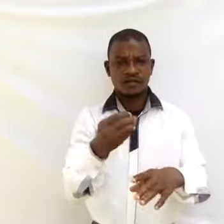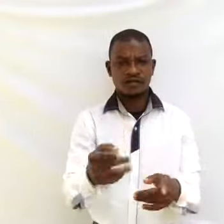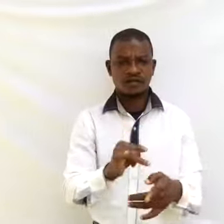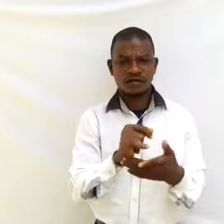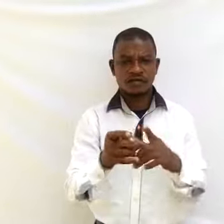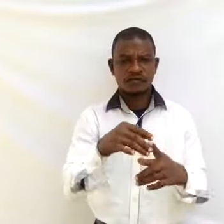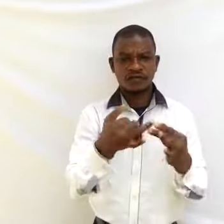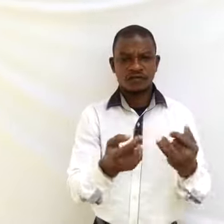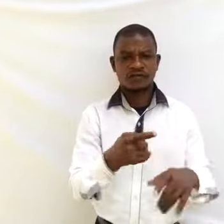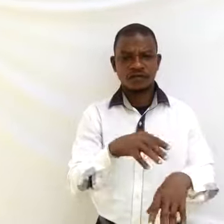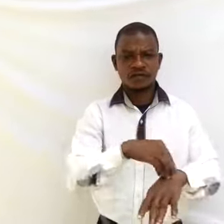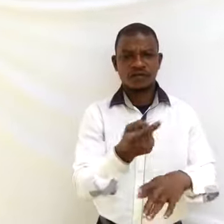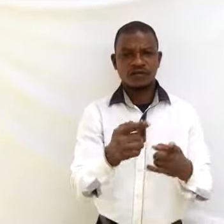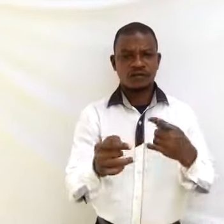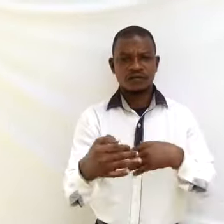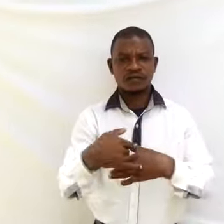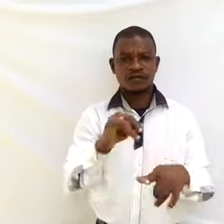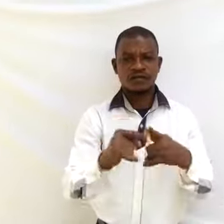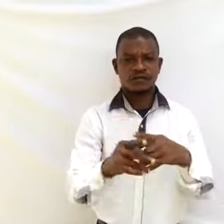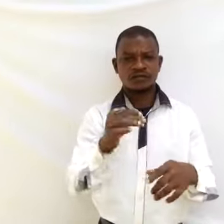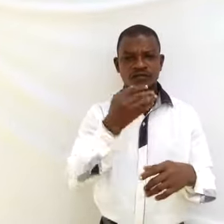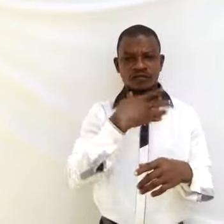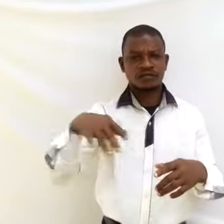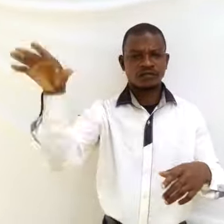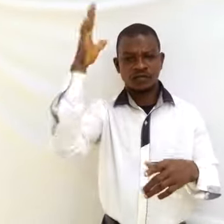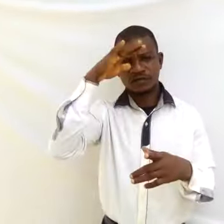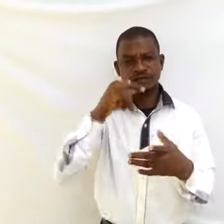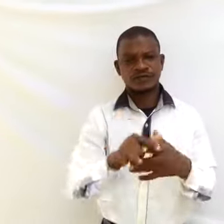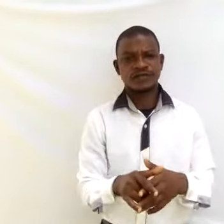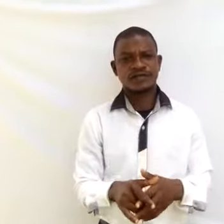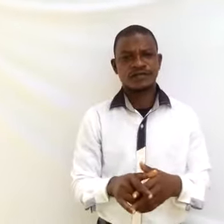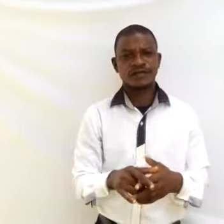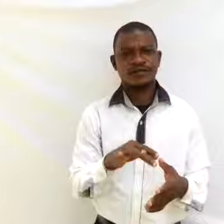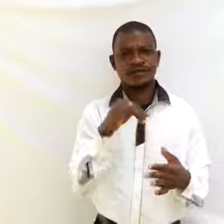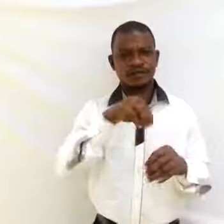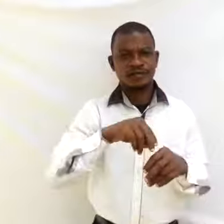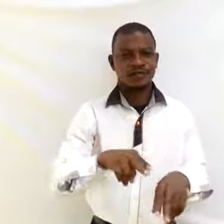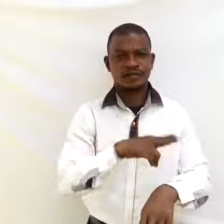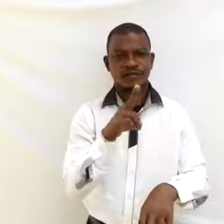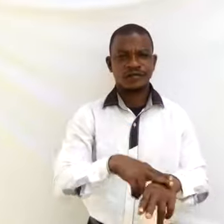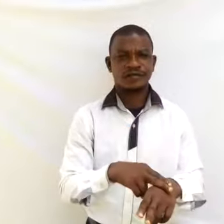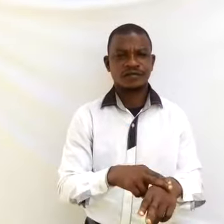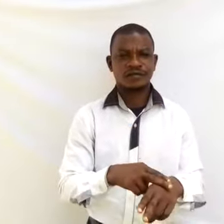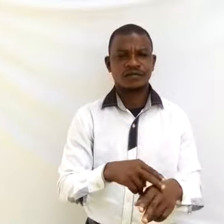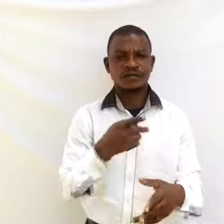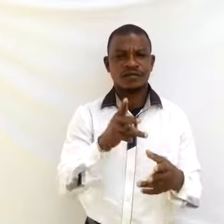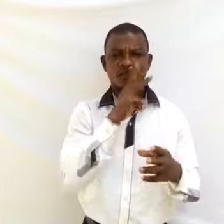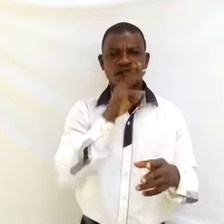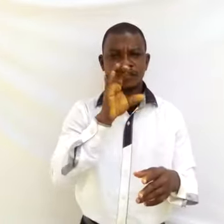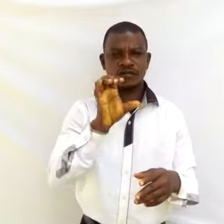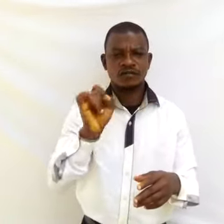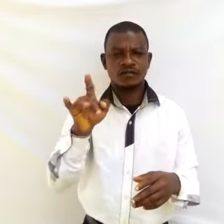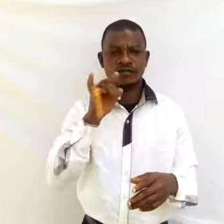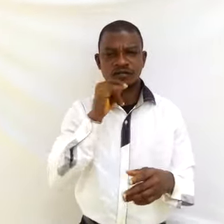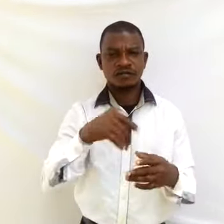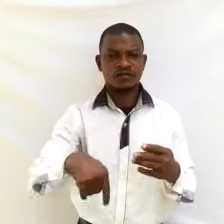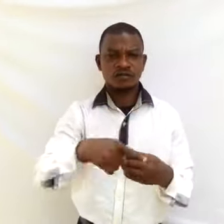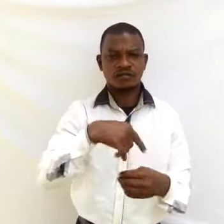the earth back to the atmosphere. In nature, water circulates mainly